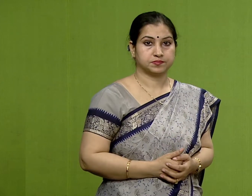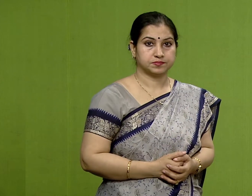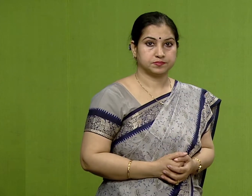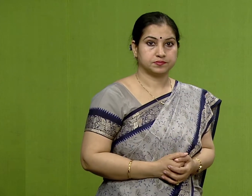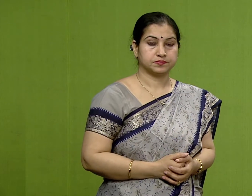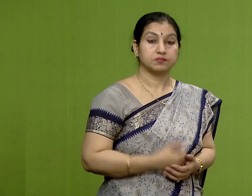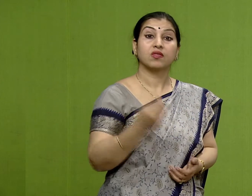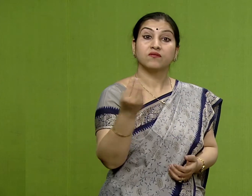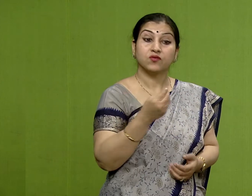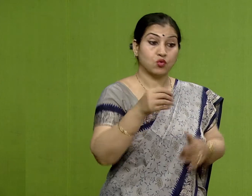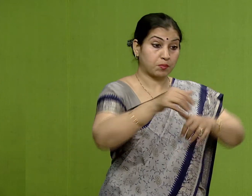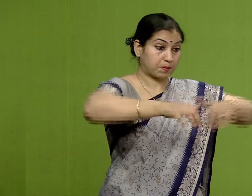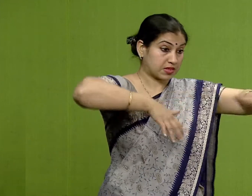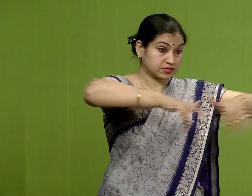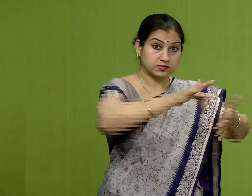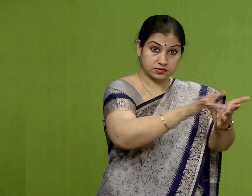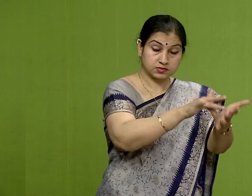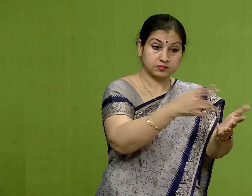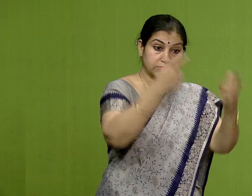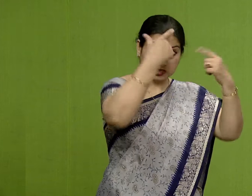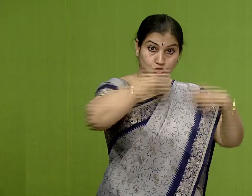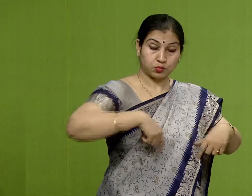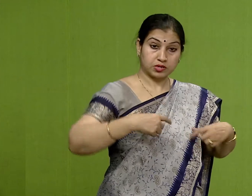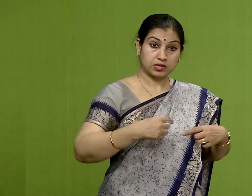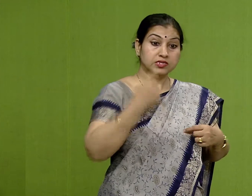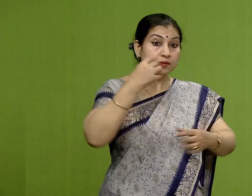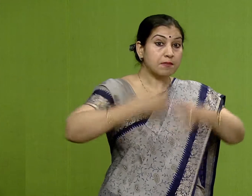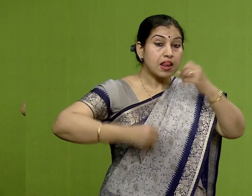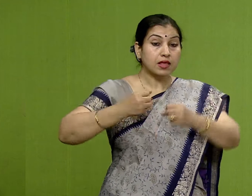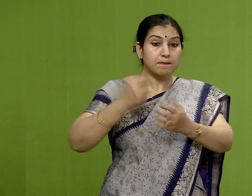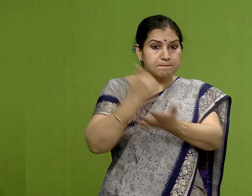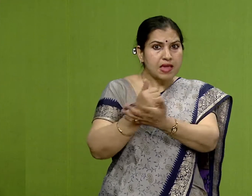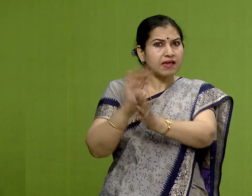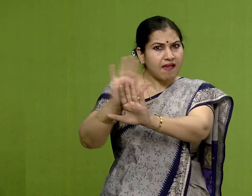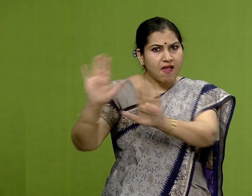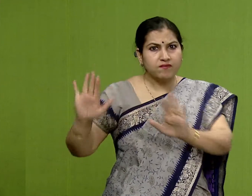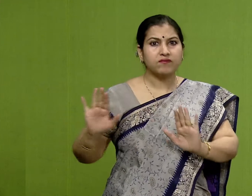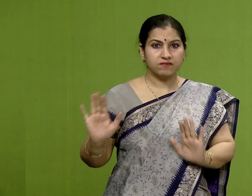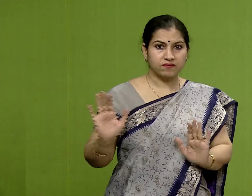In some cities, human milk banks are also available.